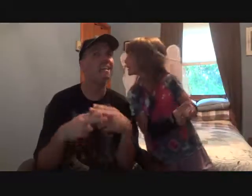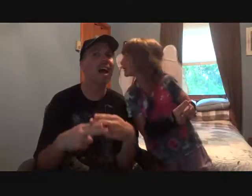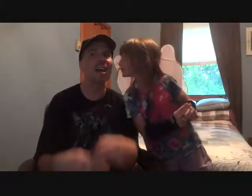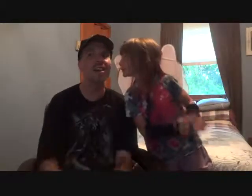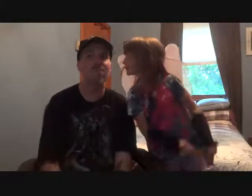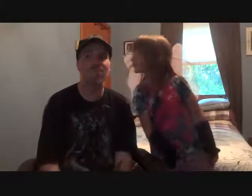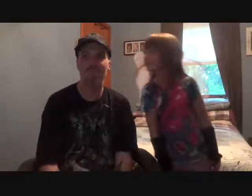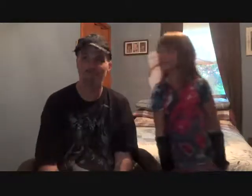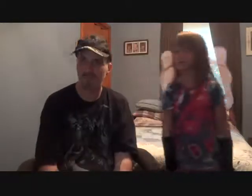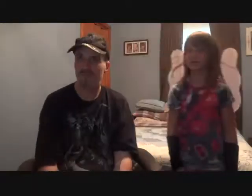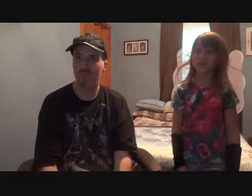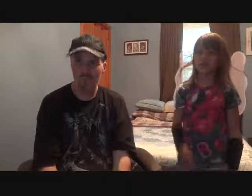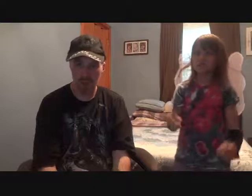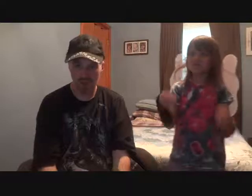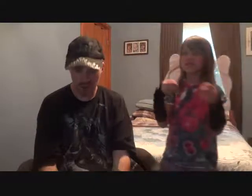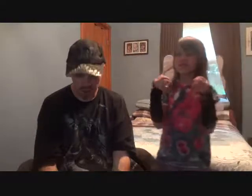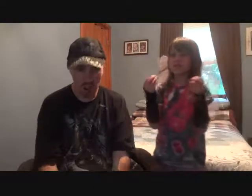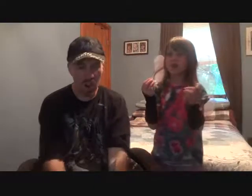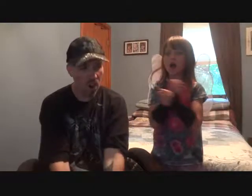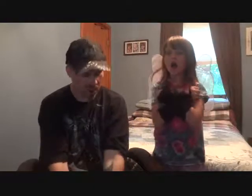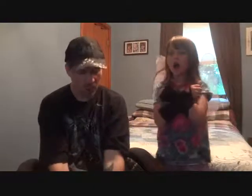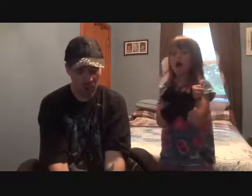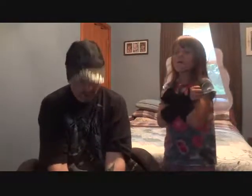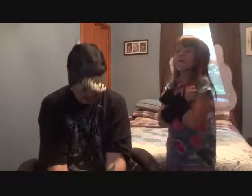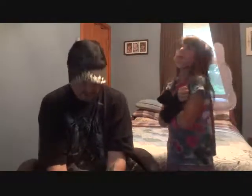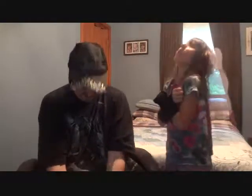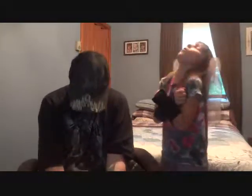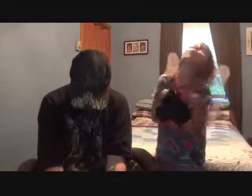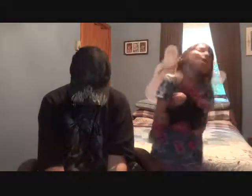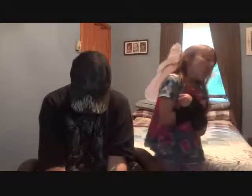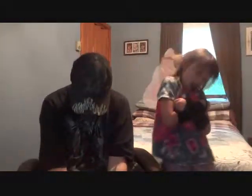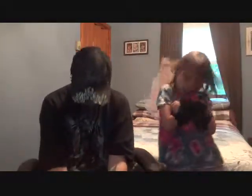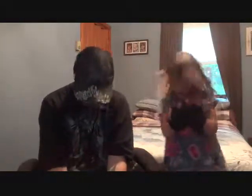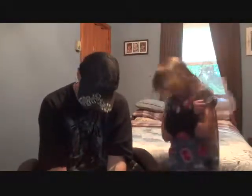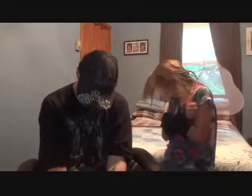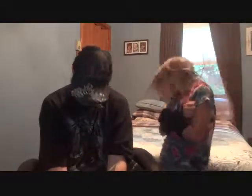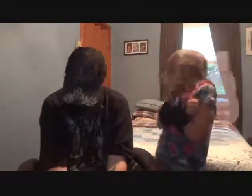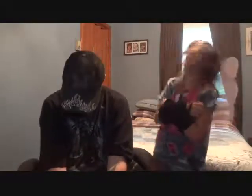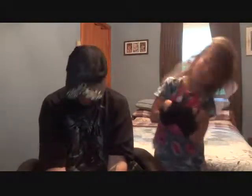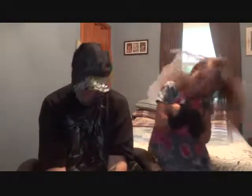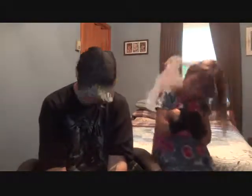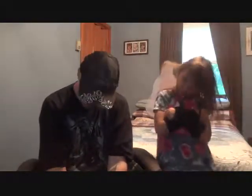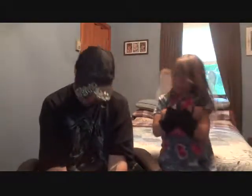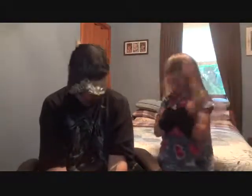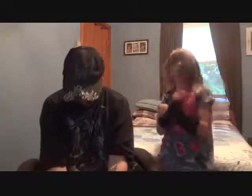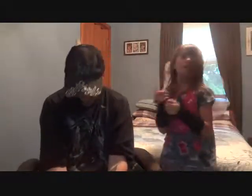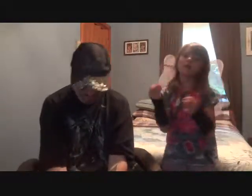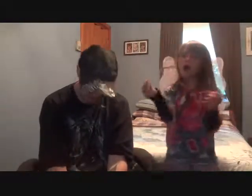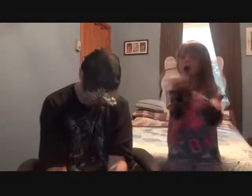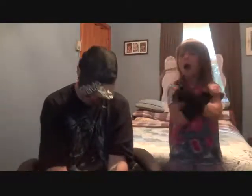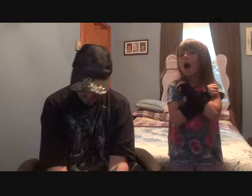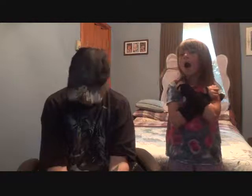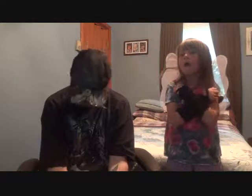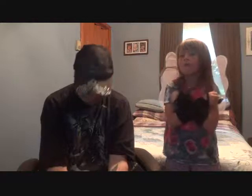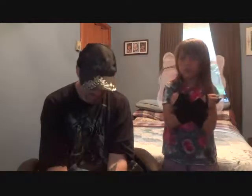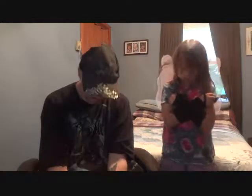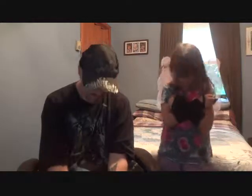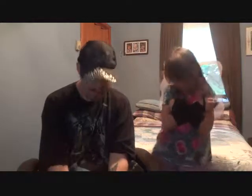baby You get love Shot through the heart